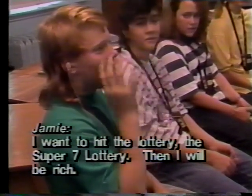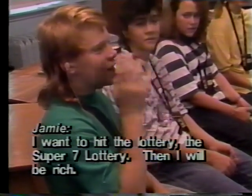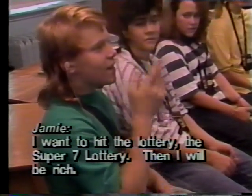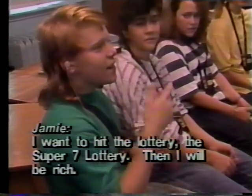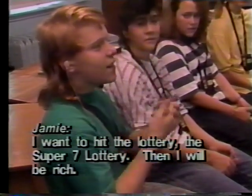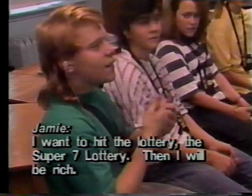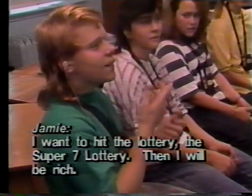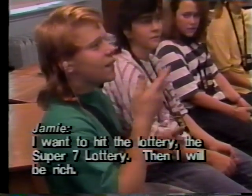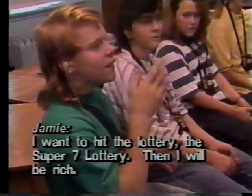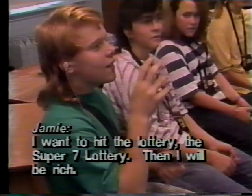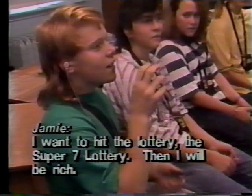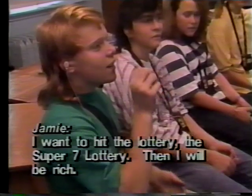What's that? Explain.